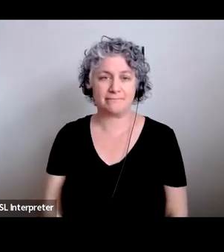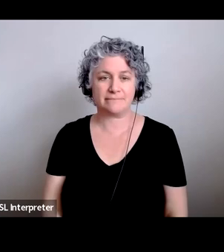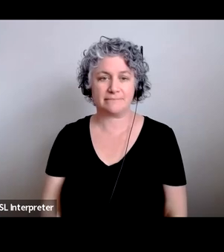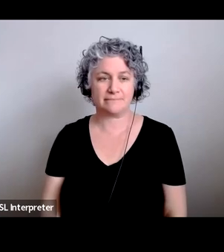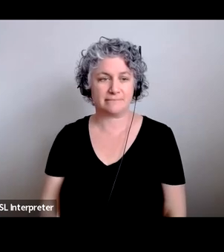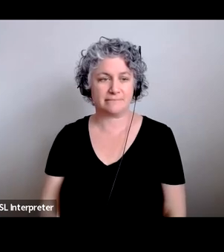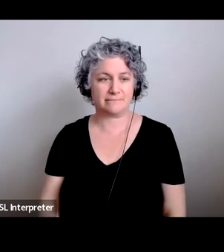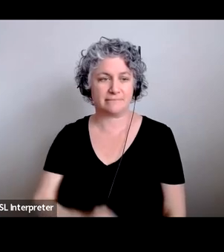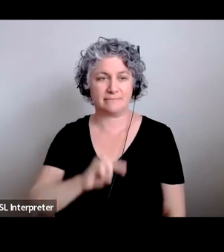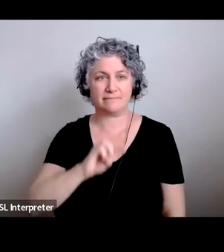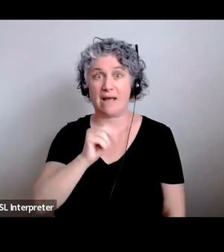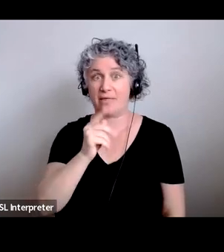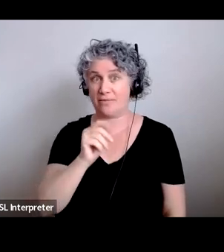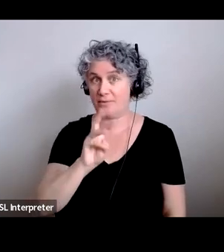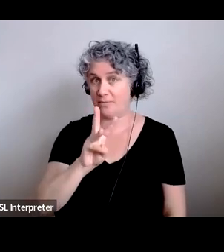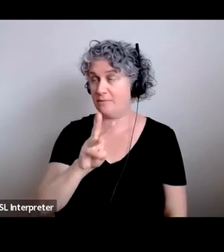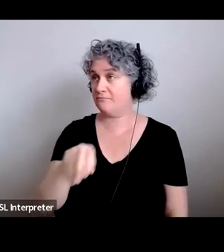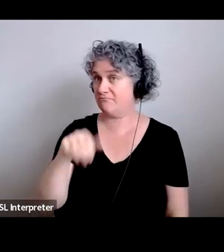Okay.